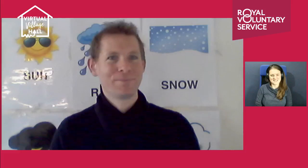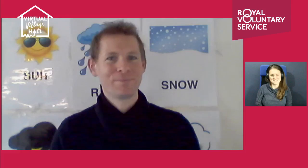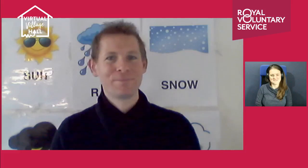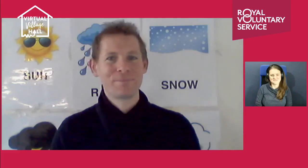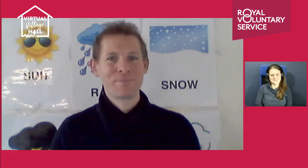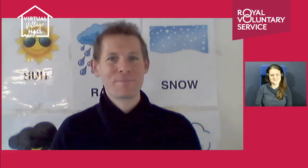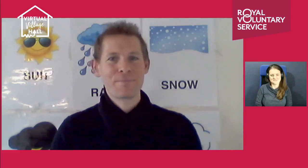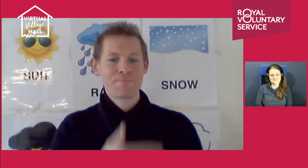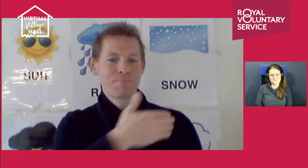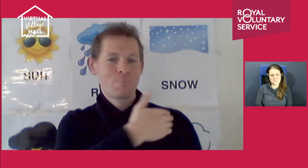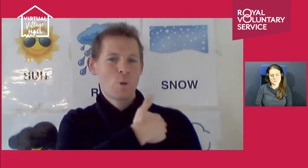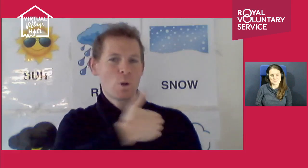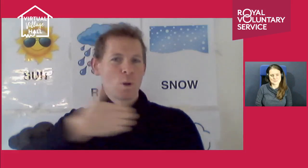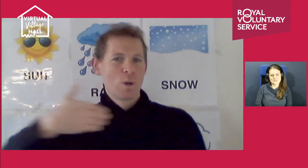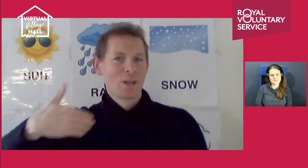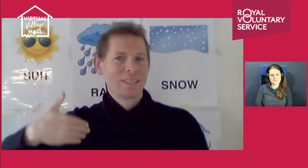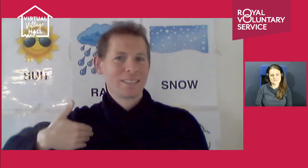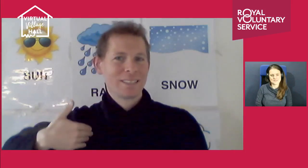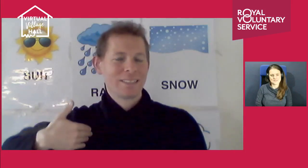icy,